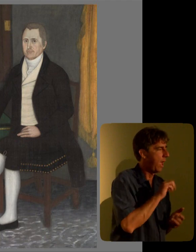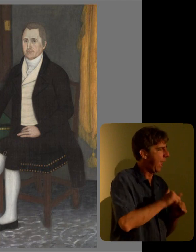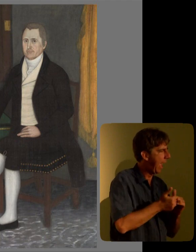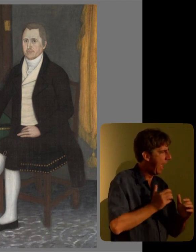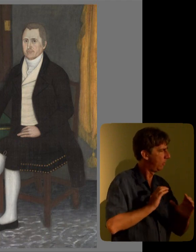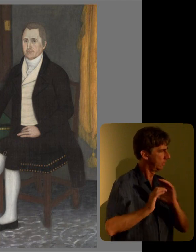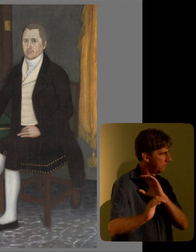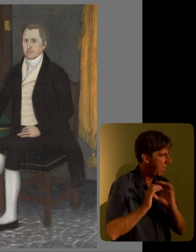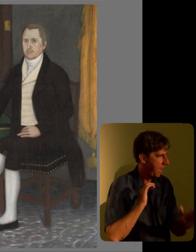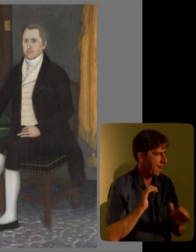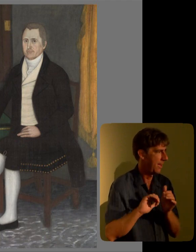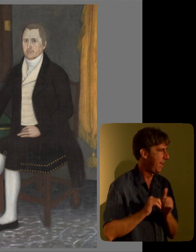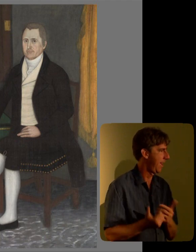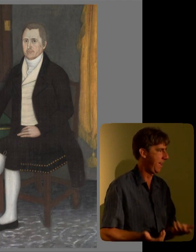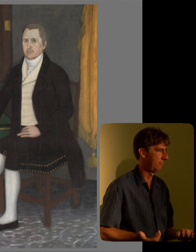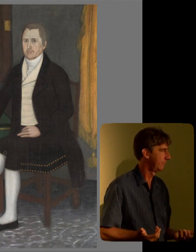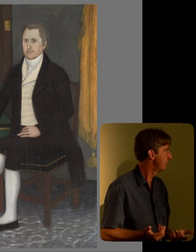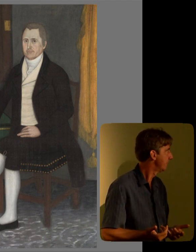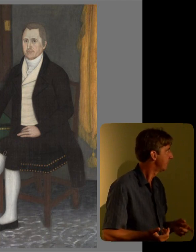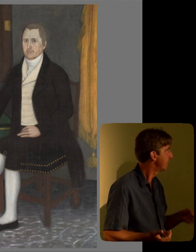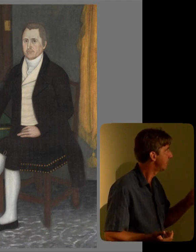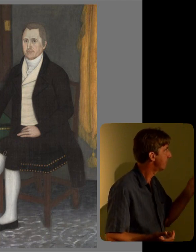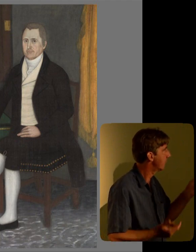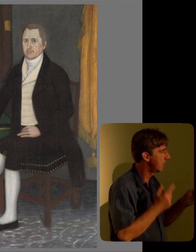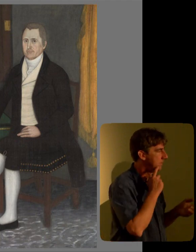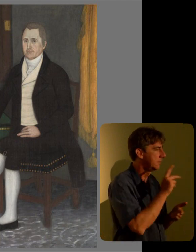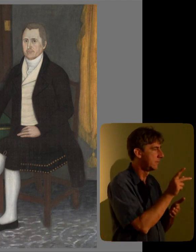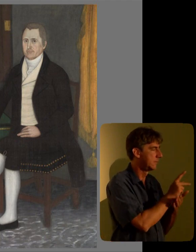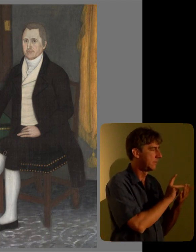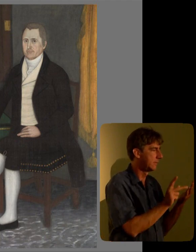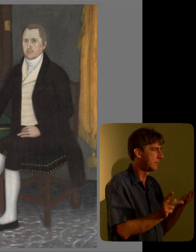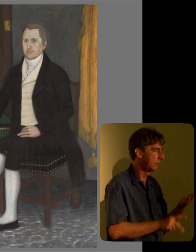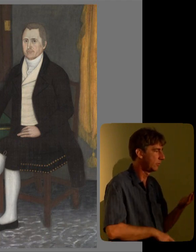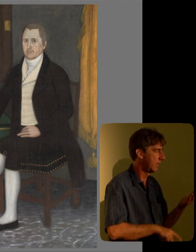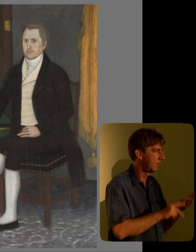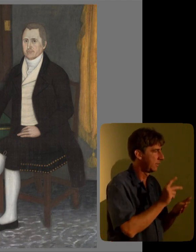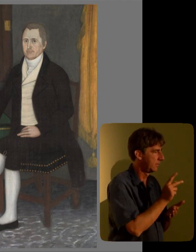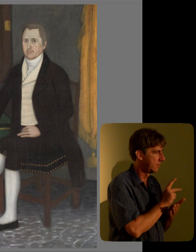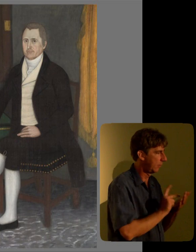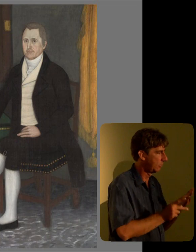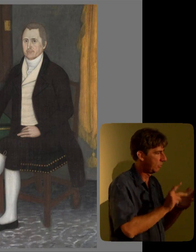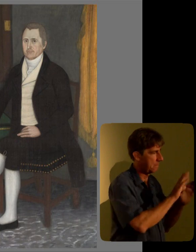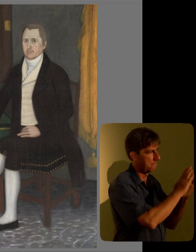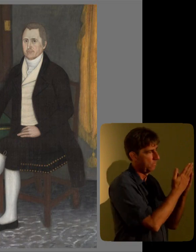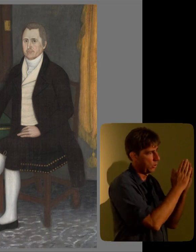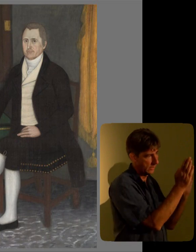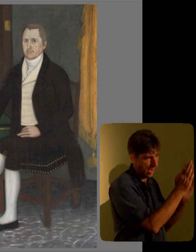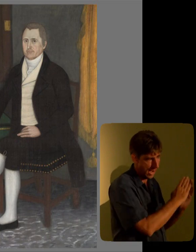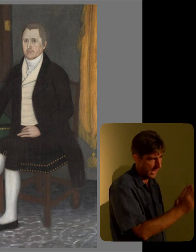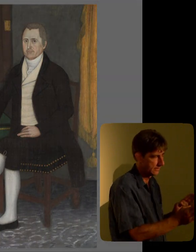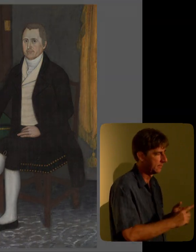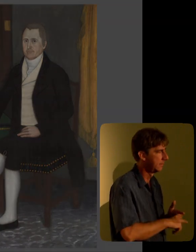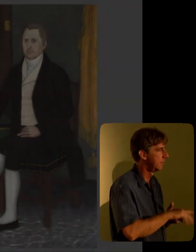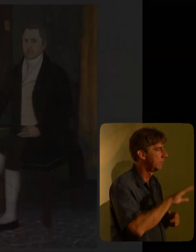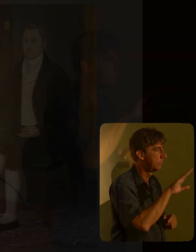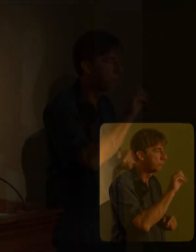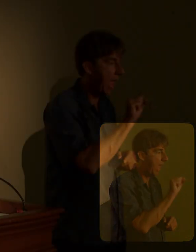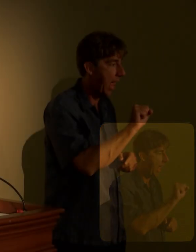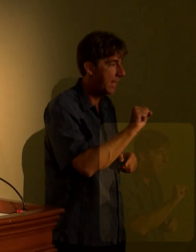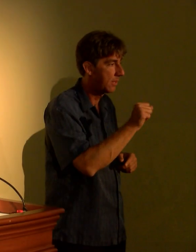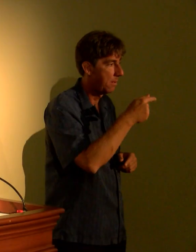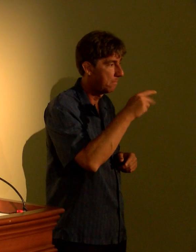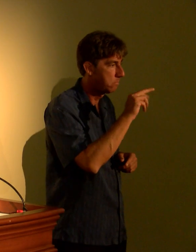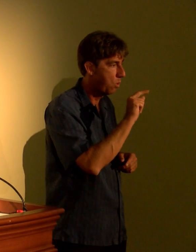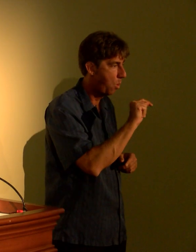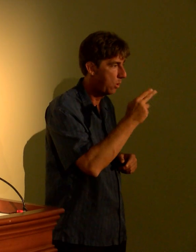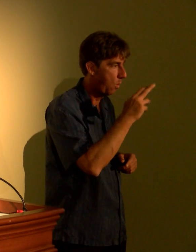But the Chippendale secretary bookcase with the brass drawer pulls, the portable writing desk. It's really interesting to think about